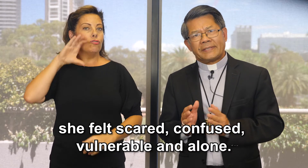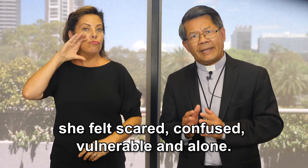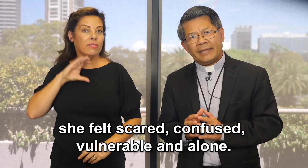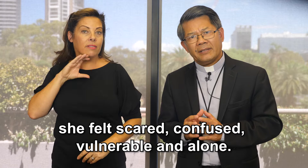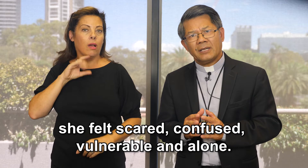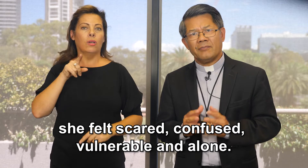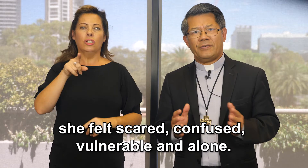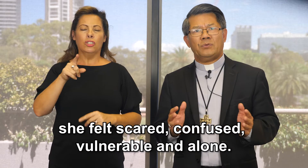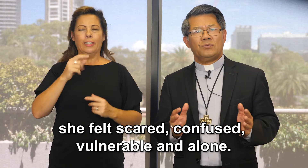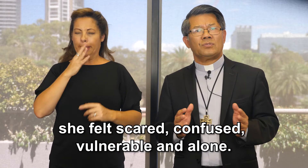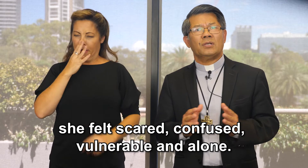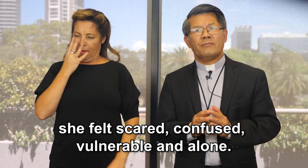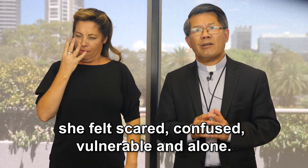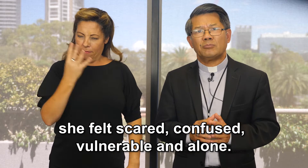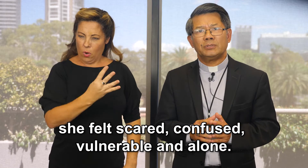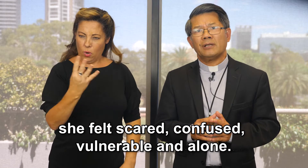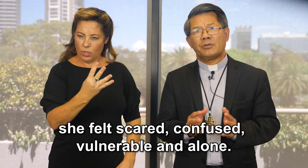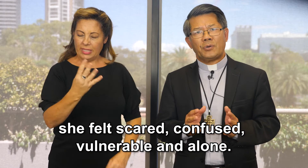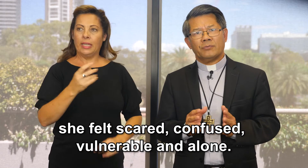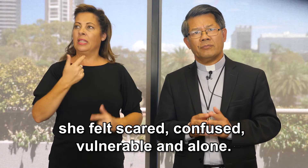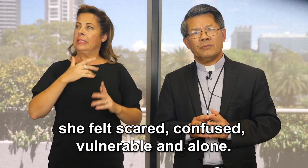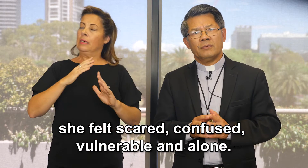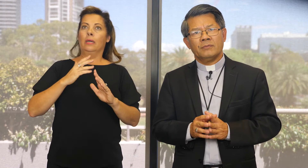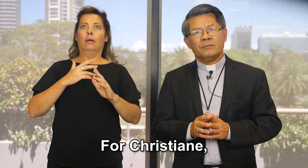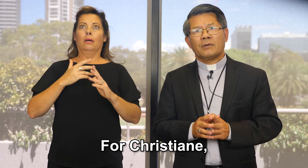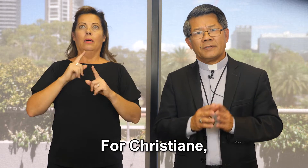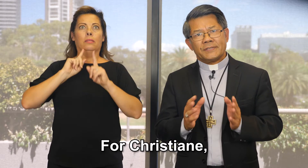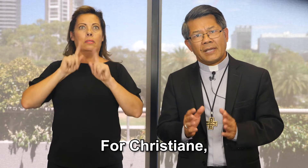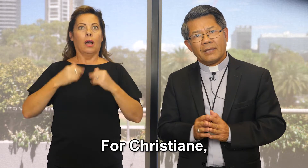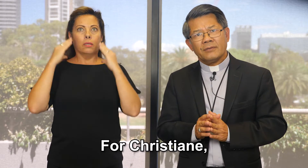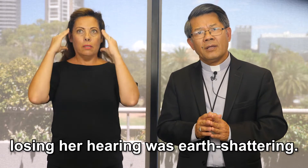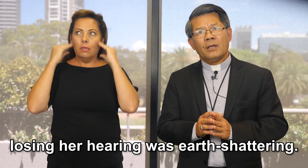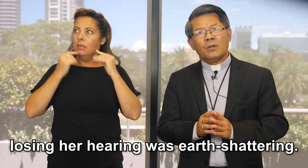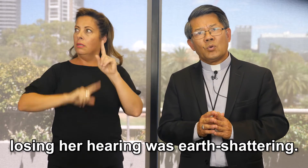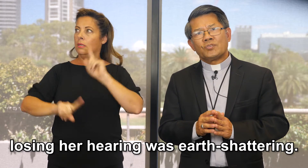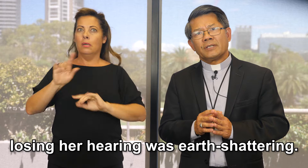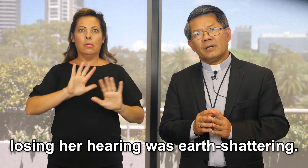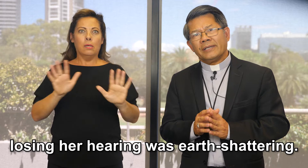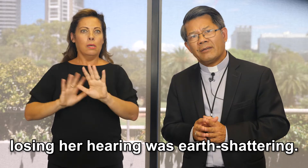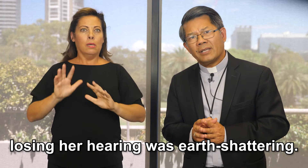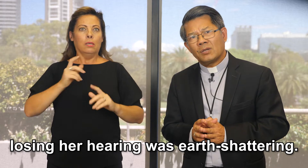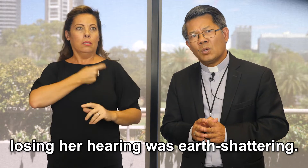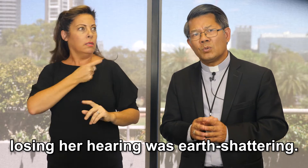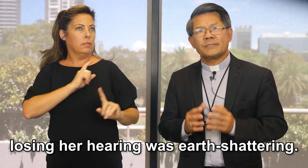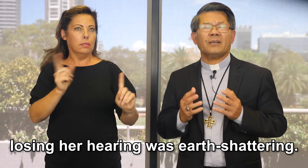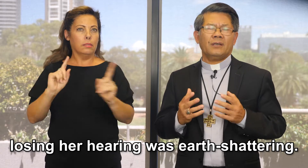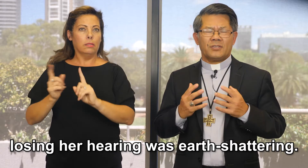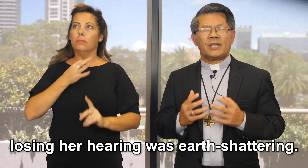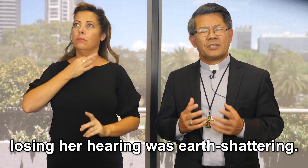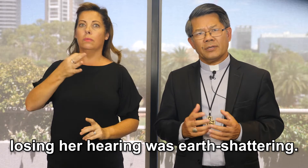felt scared, confused, vulnerable and alone. For Christiane, losing her hearing